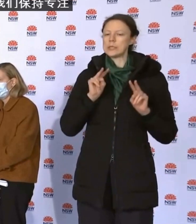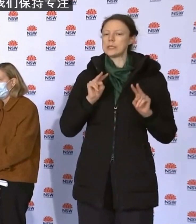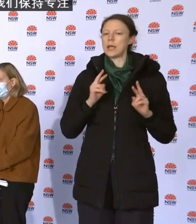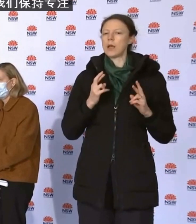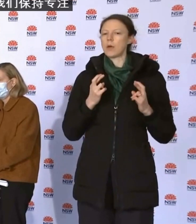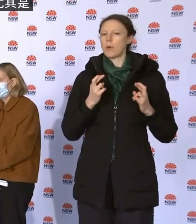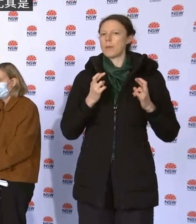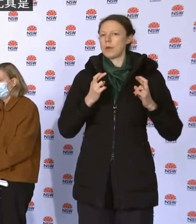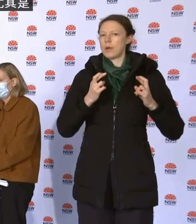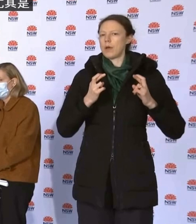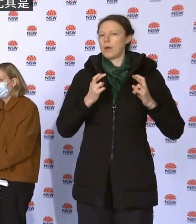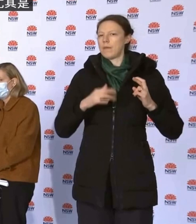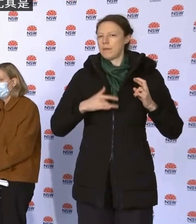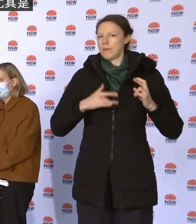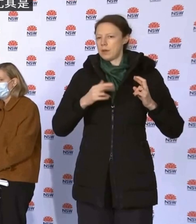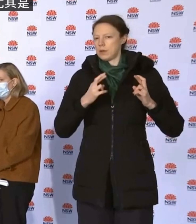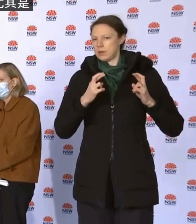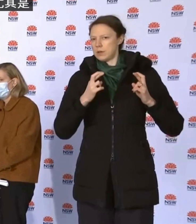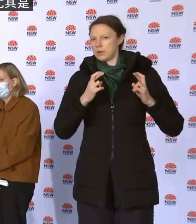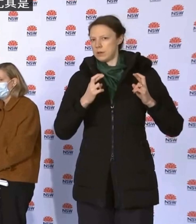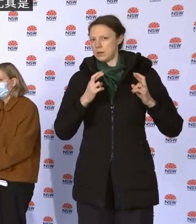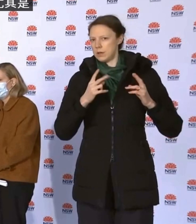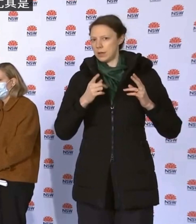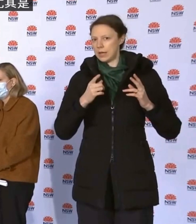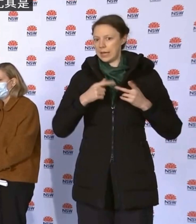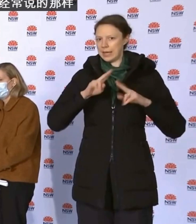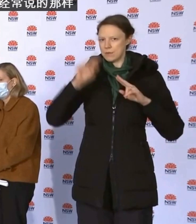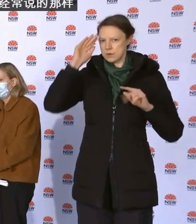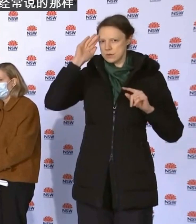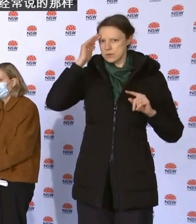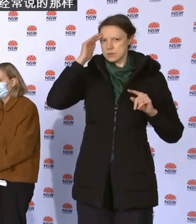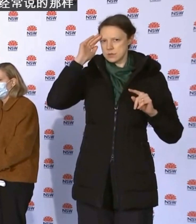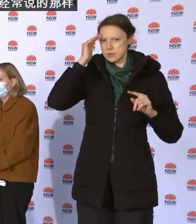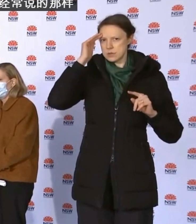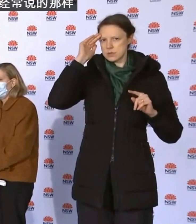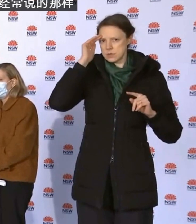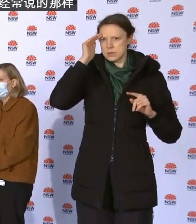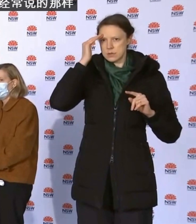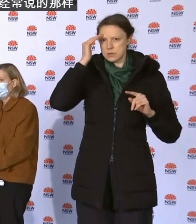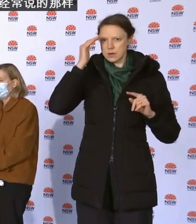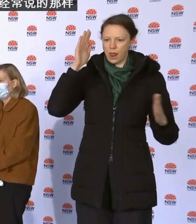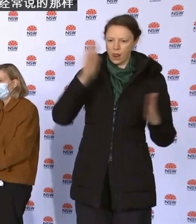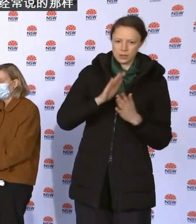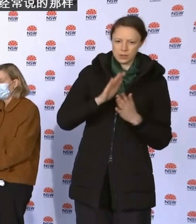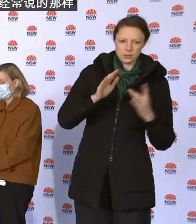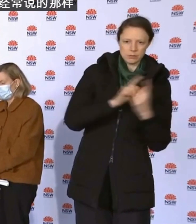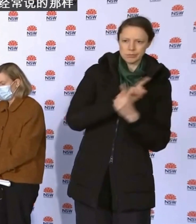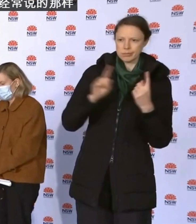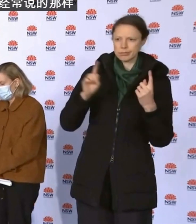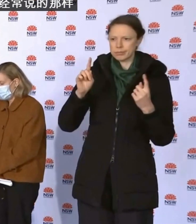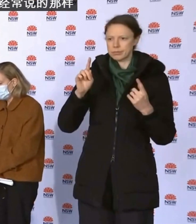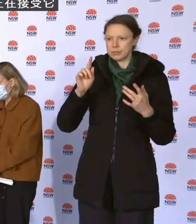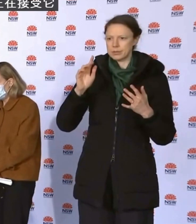keep focused on reducing our mobility and especially being conscious of workplaces, and as Dr. Chant